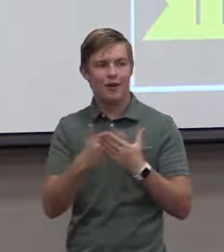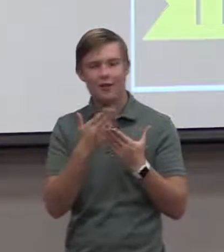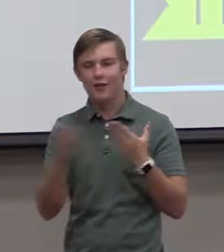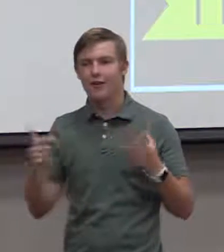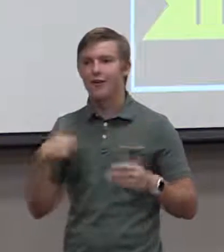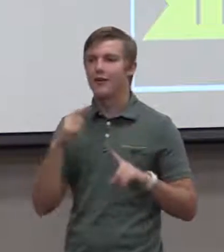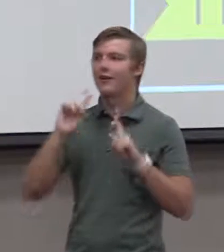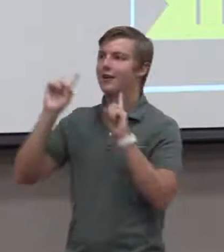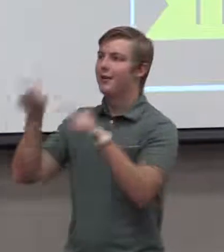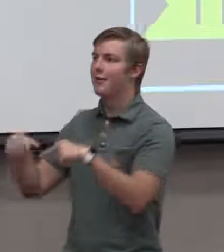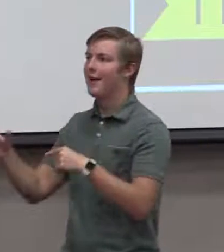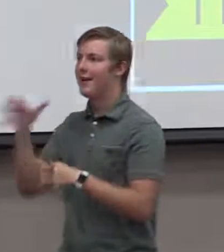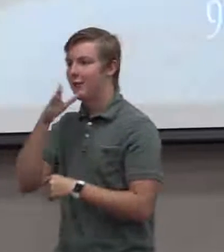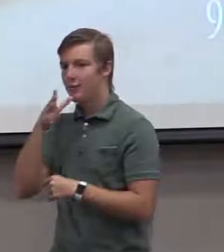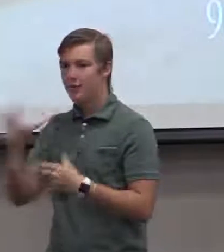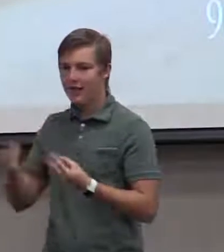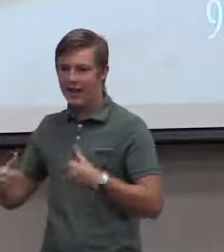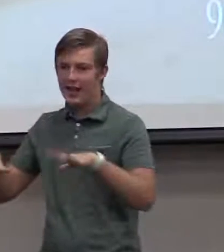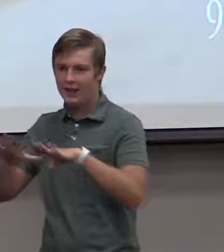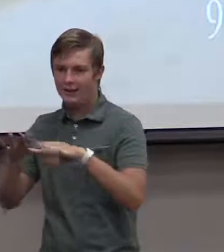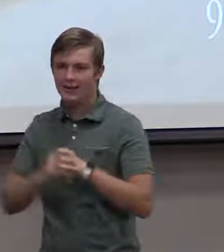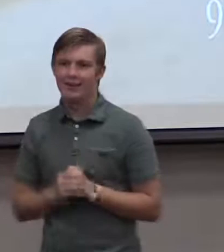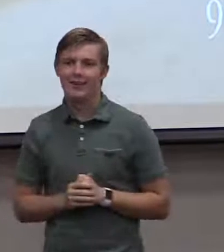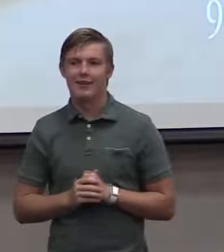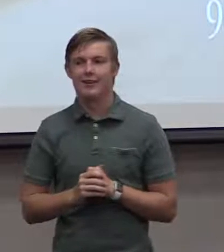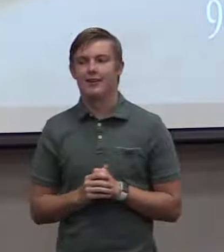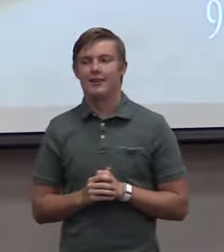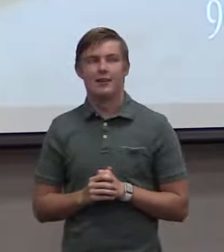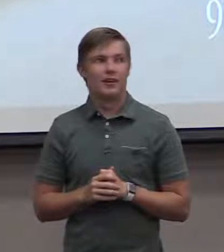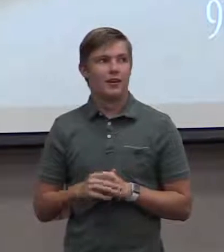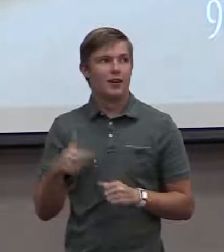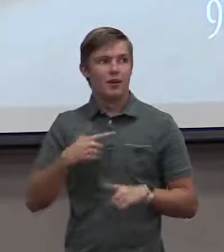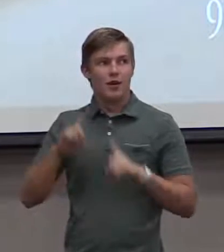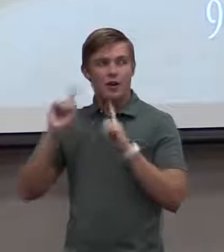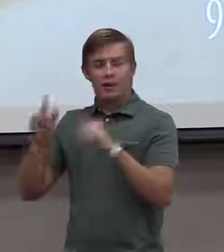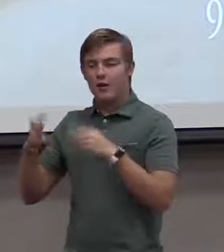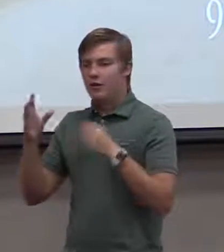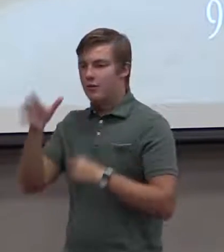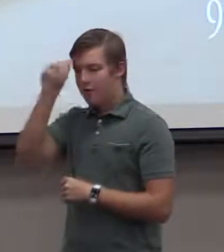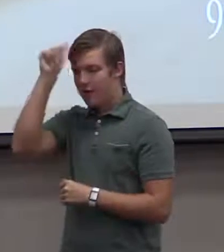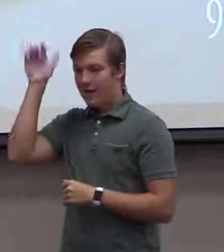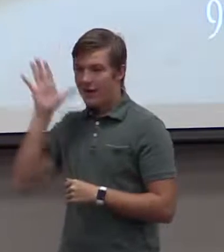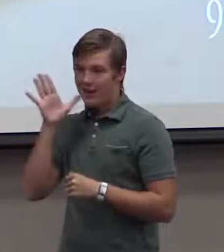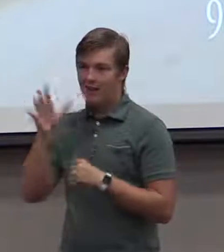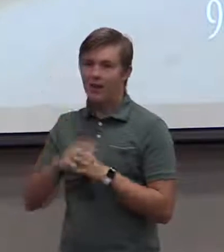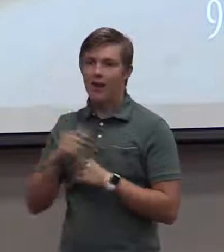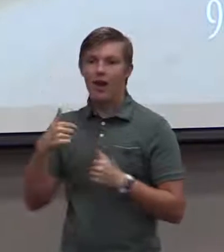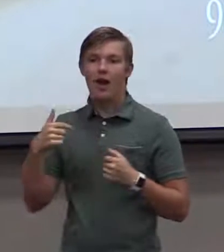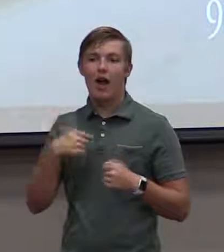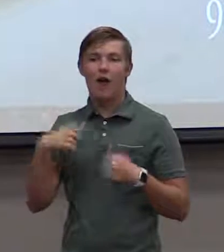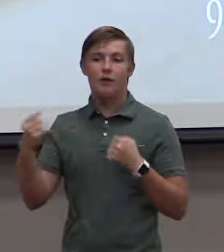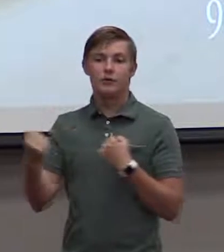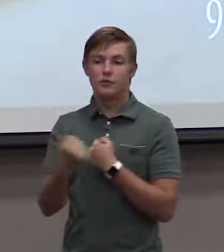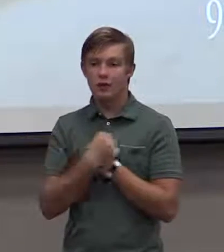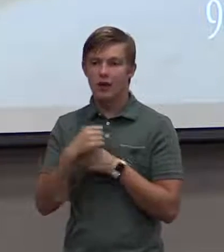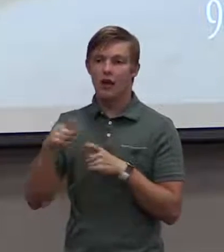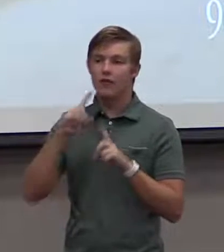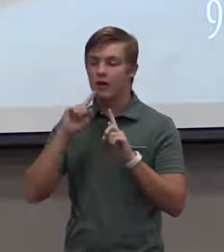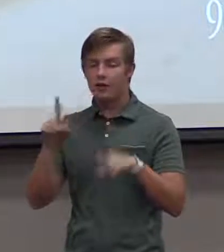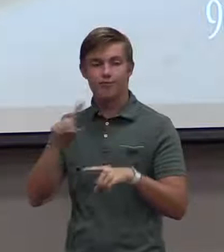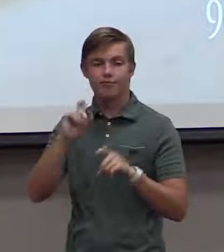motherland. And so we're going to Alaska, and I would love to answer any questions you have about the work